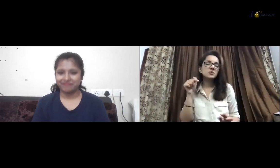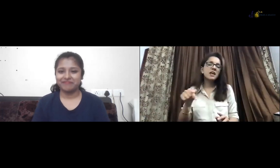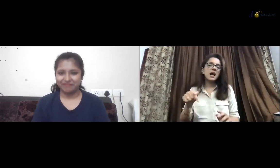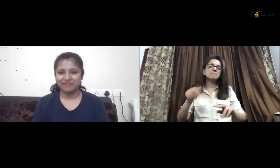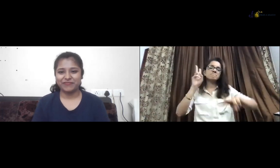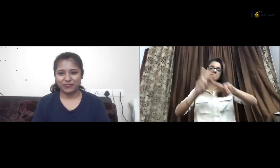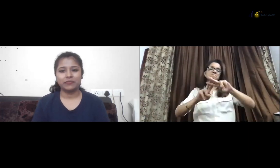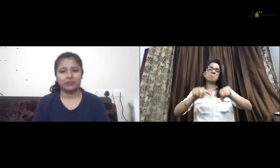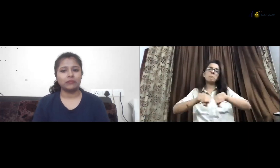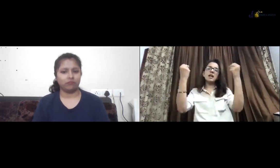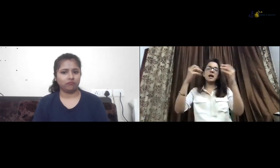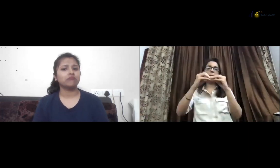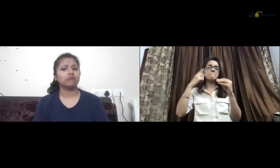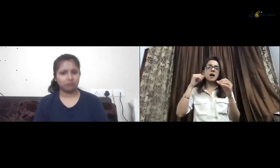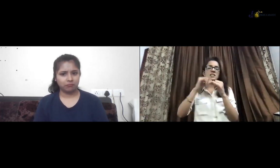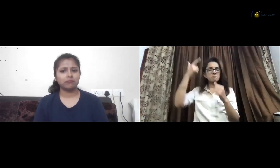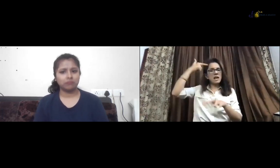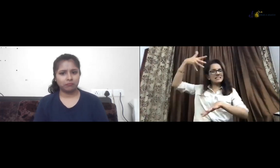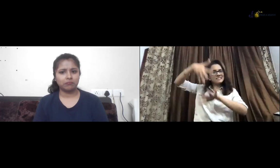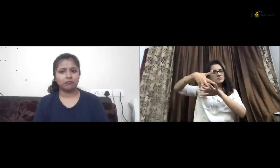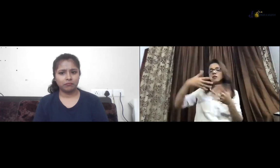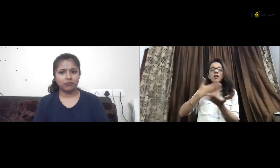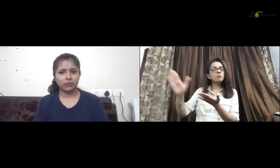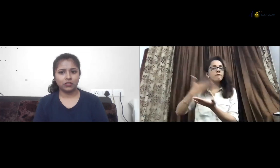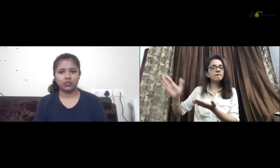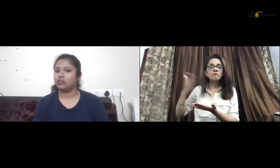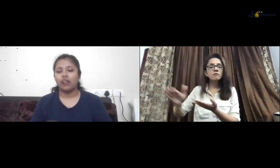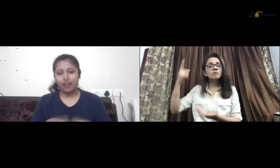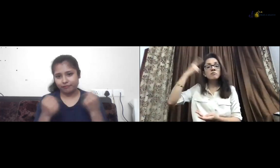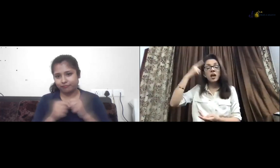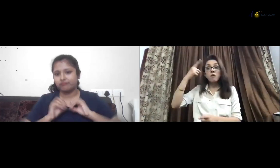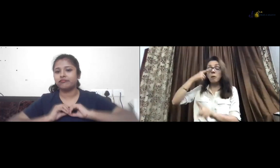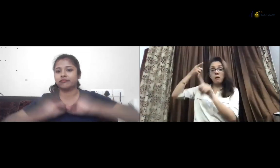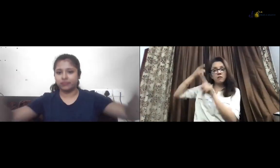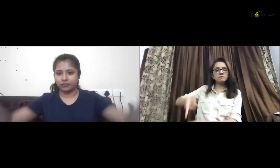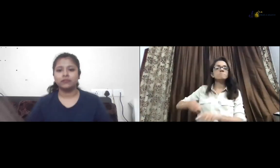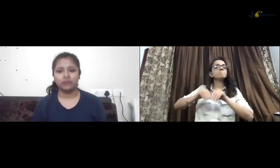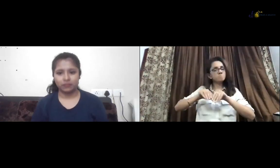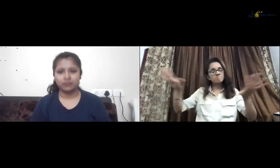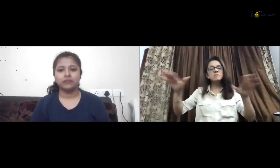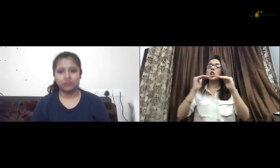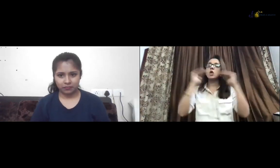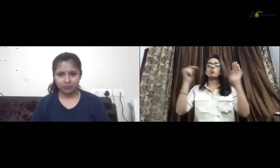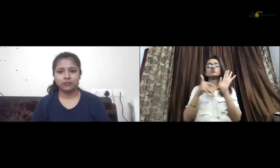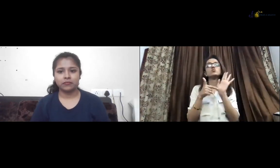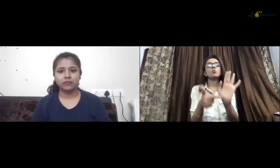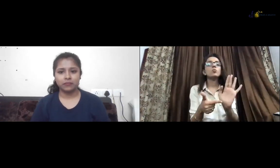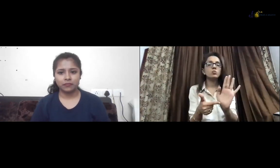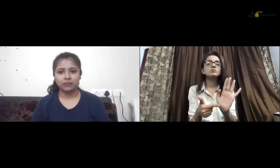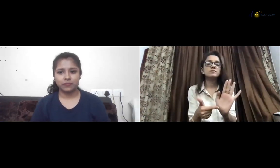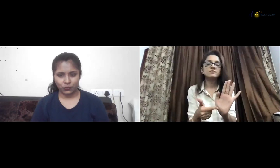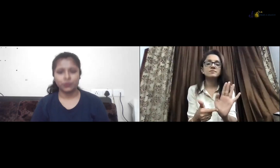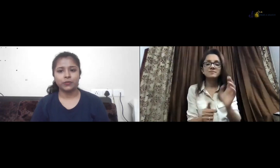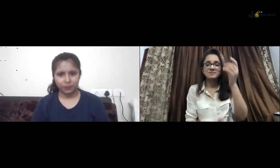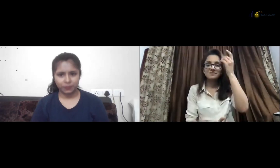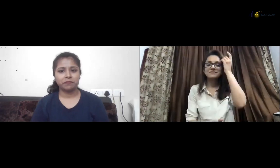have to show that they both are equal. That's why this is the hashtag. We have to remove the bias, which the stereotype minds people